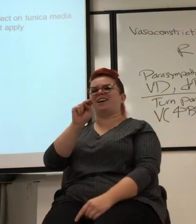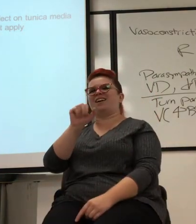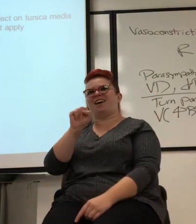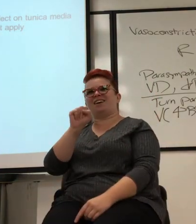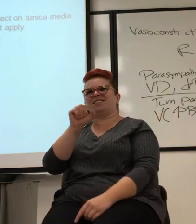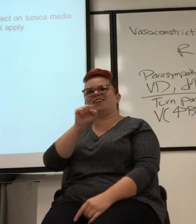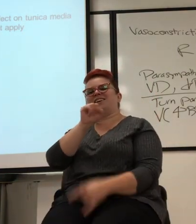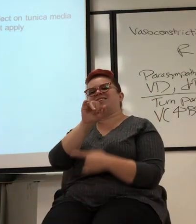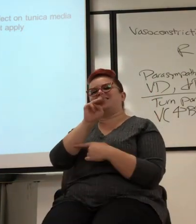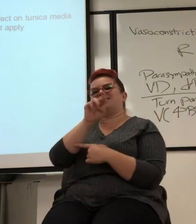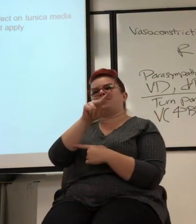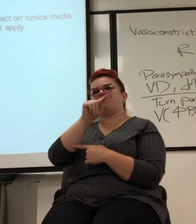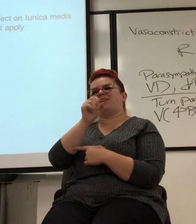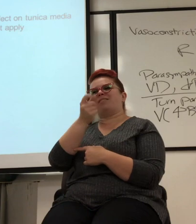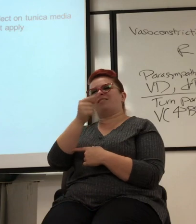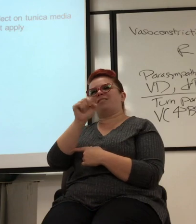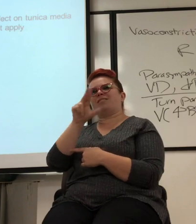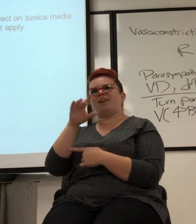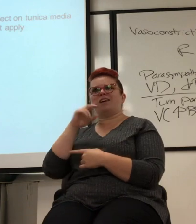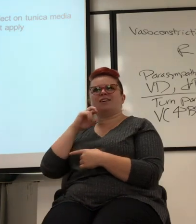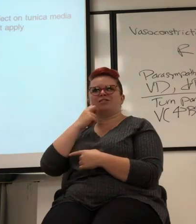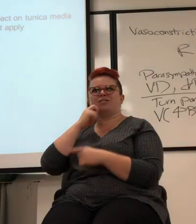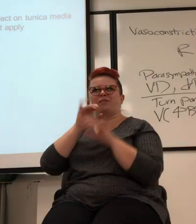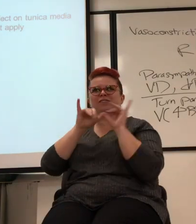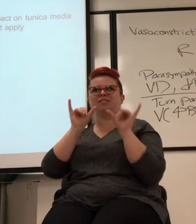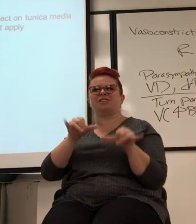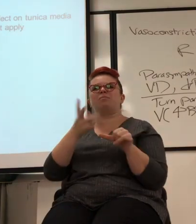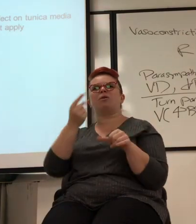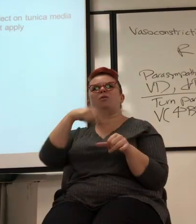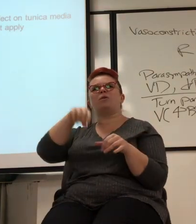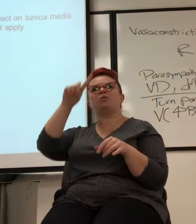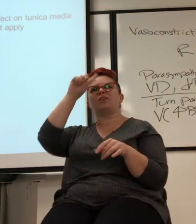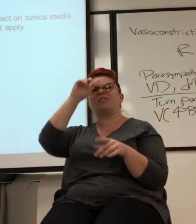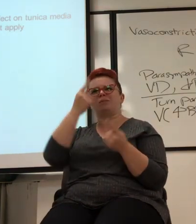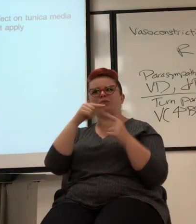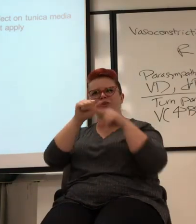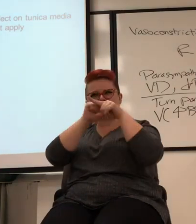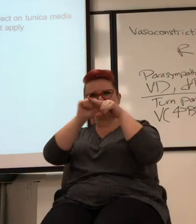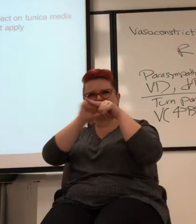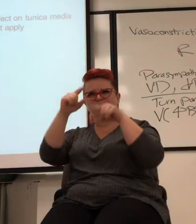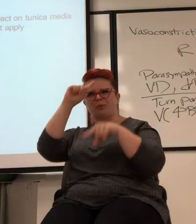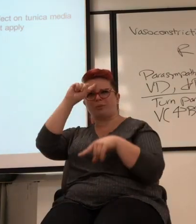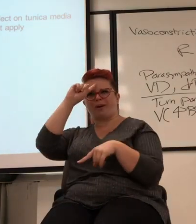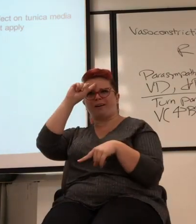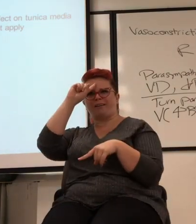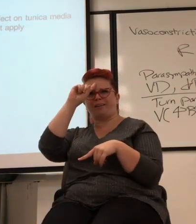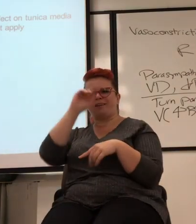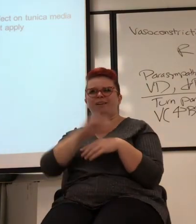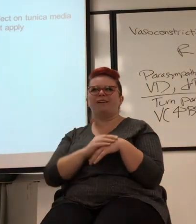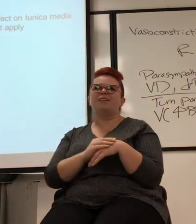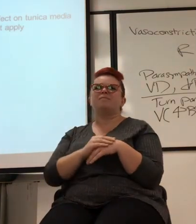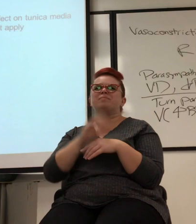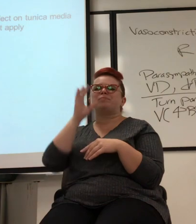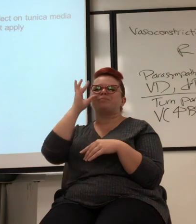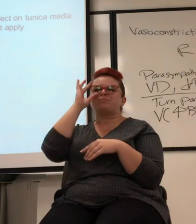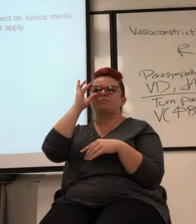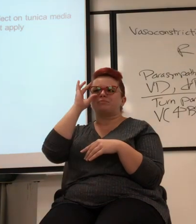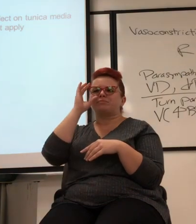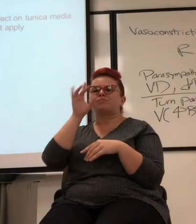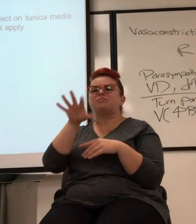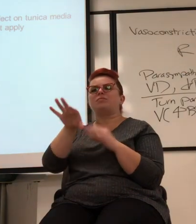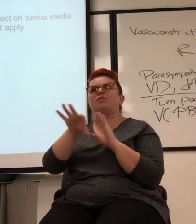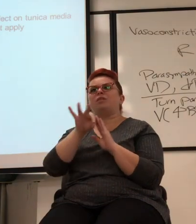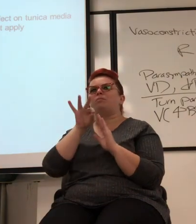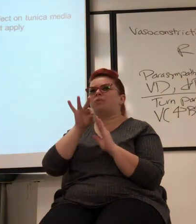effect on tunica media and blood pressure? So here's how I want you to think. I'm trying to train your brain. I'm programming you, right? Okay, choose